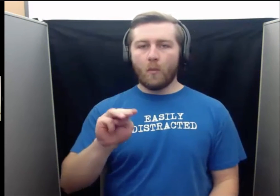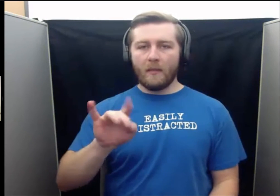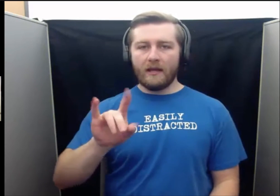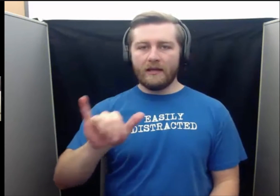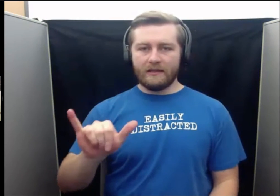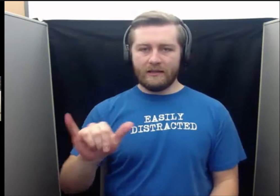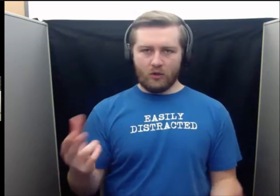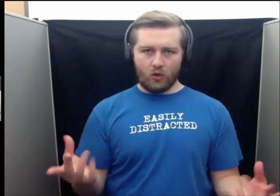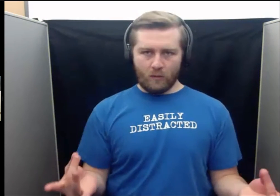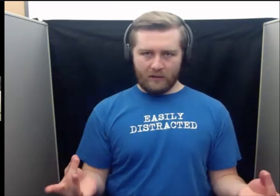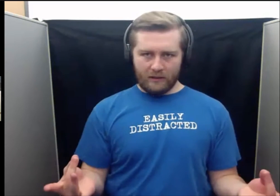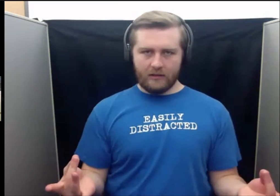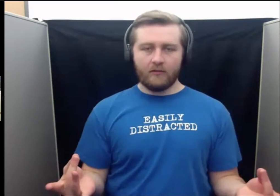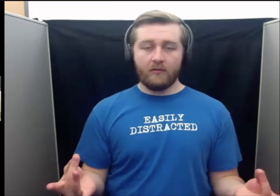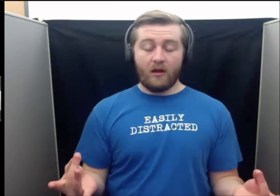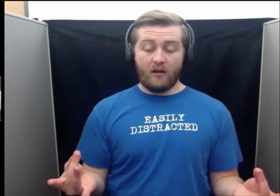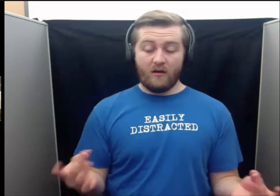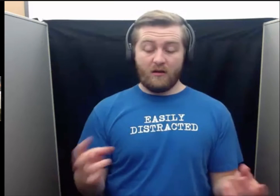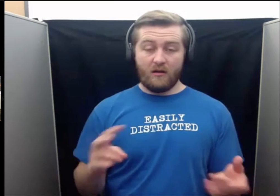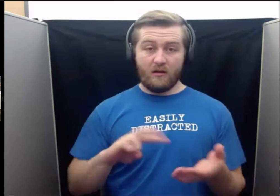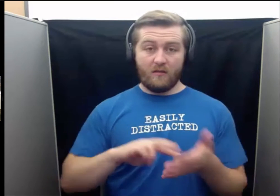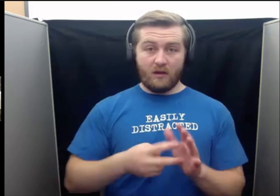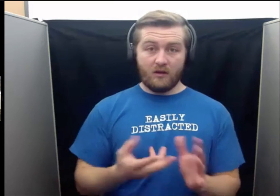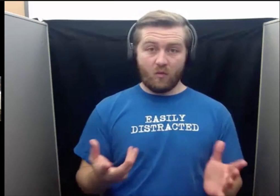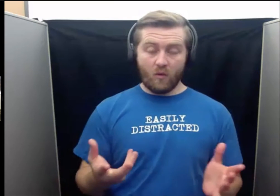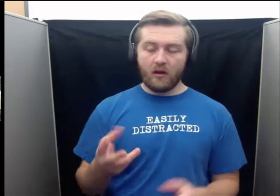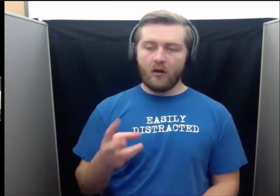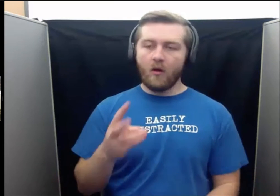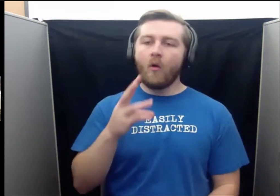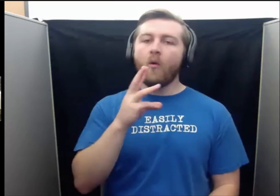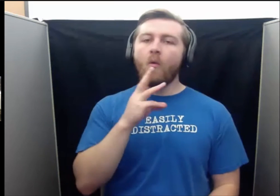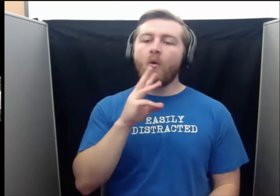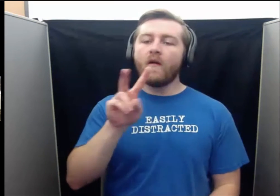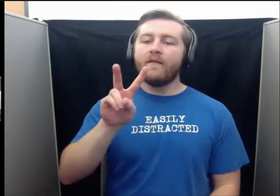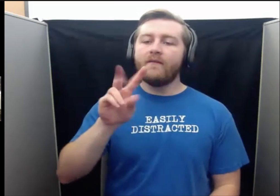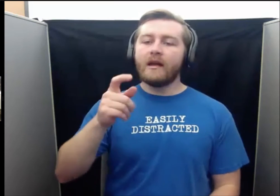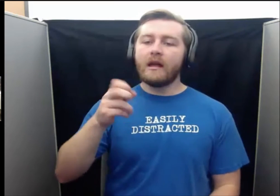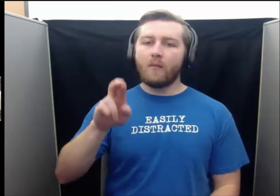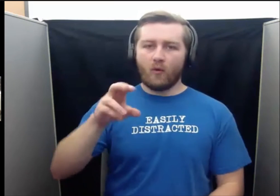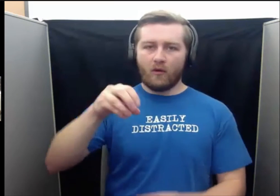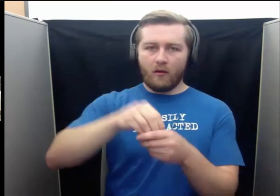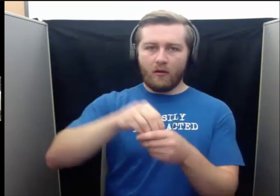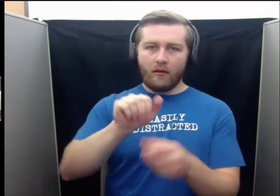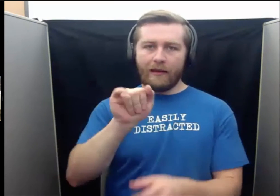in the atmosphere or water vapor in the air. That's humidity.